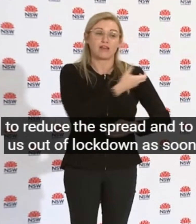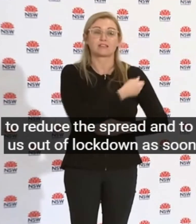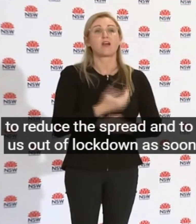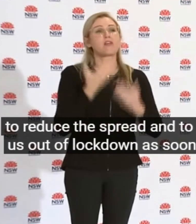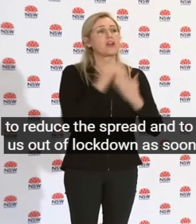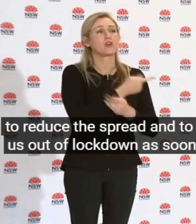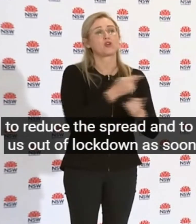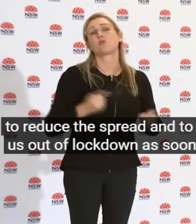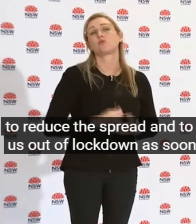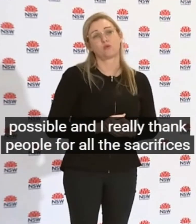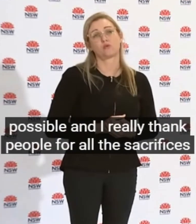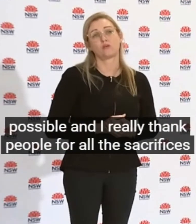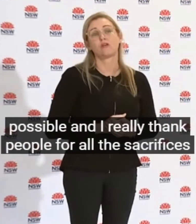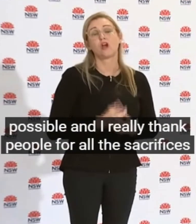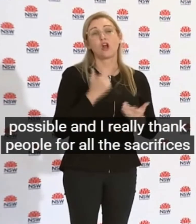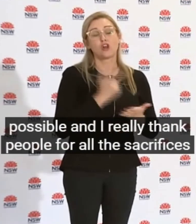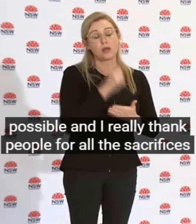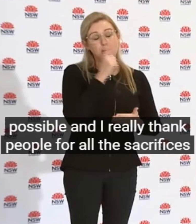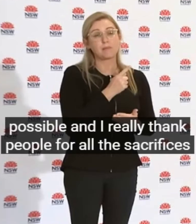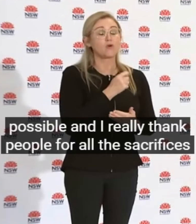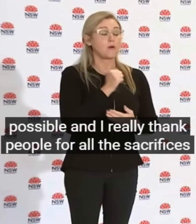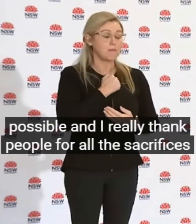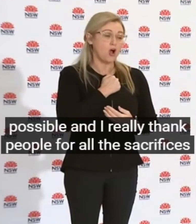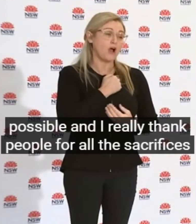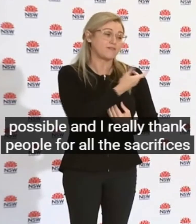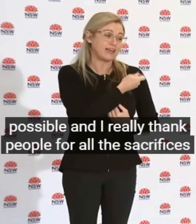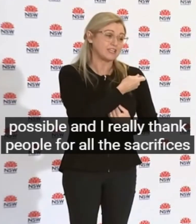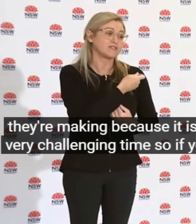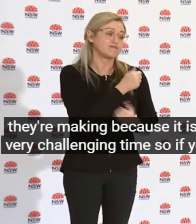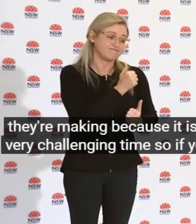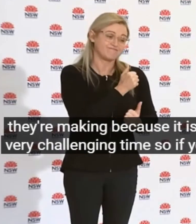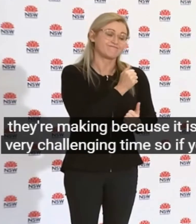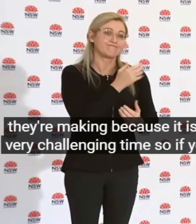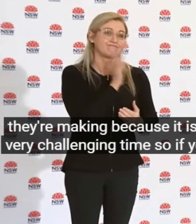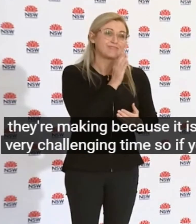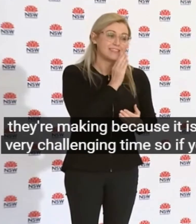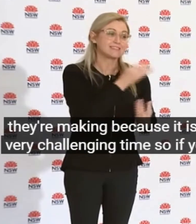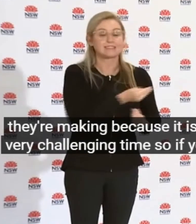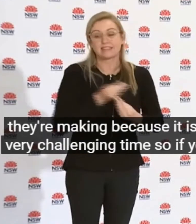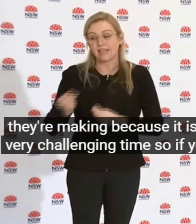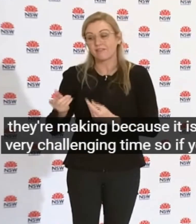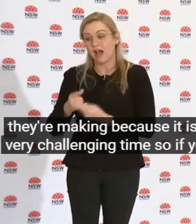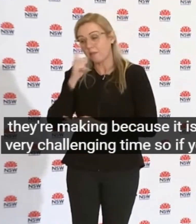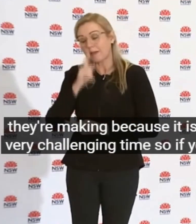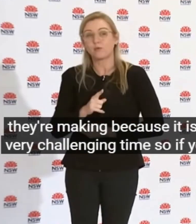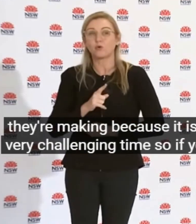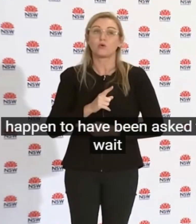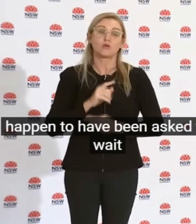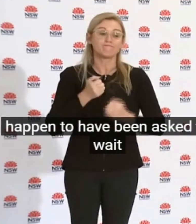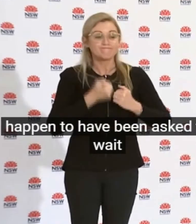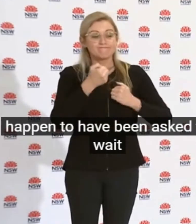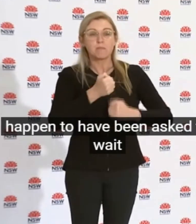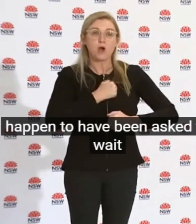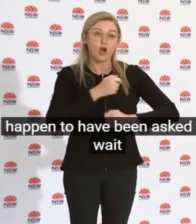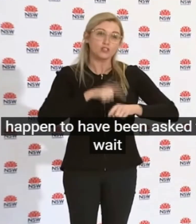they're making, because it is a very challenging time. So if you happen to have been asked to wait a couple of weeks before you can